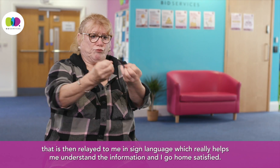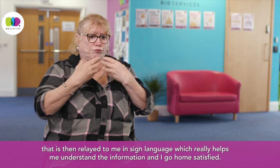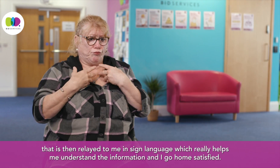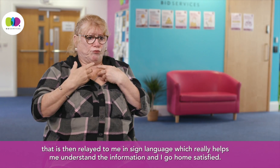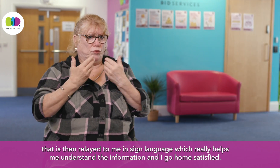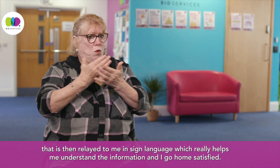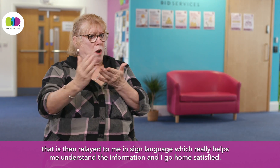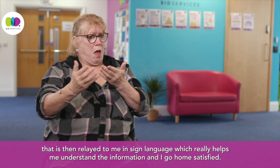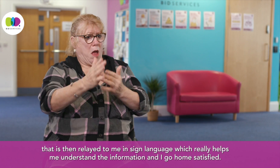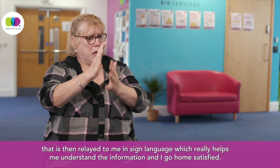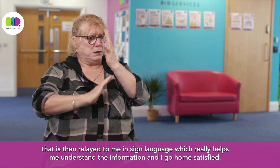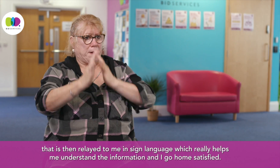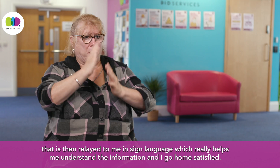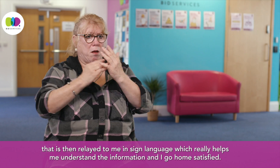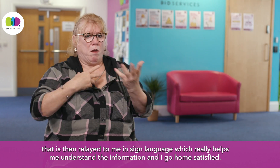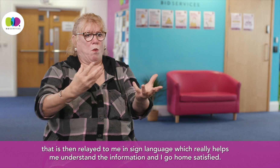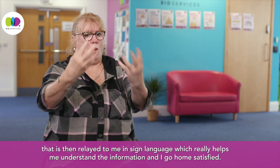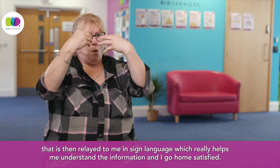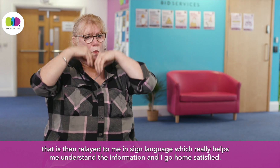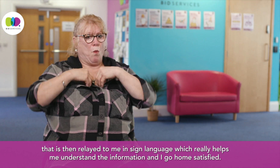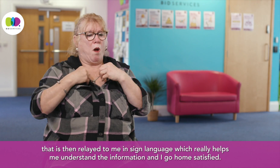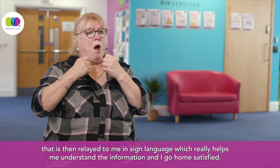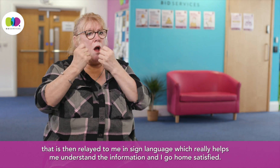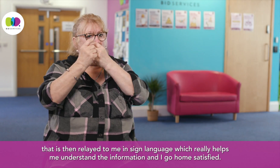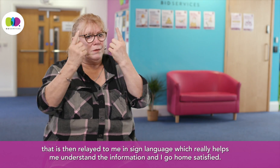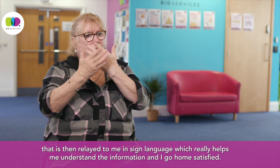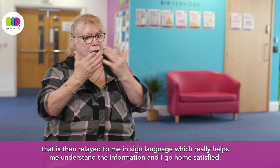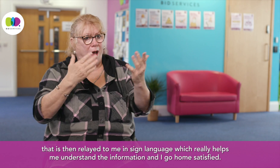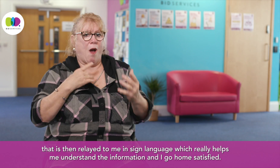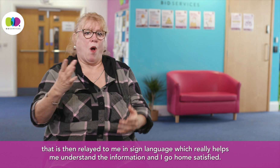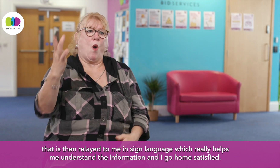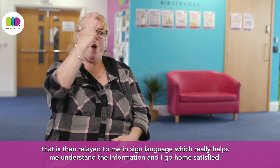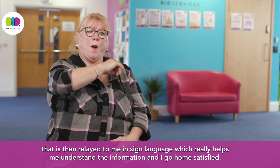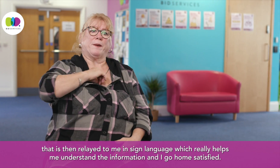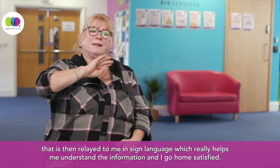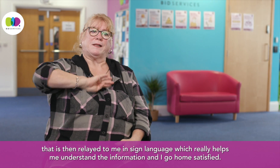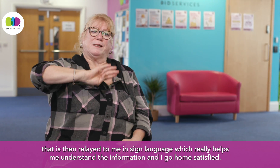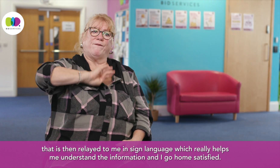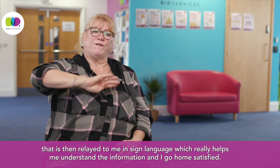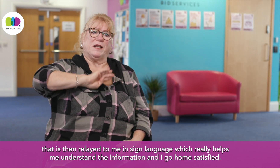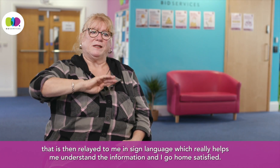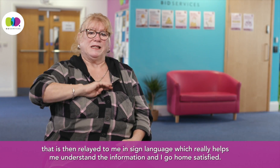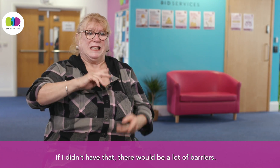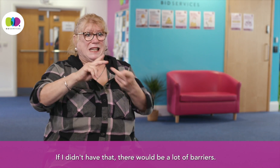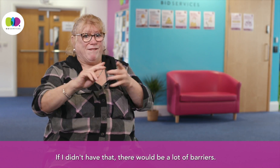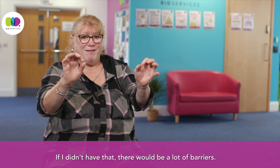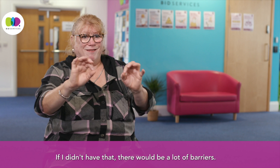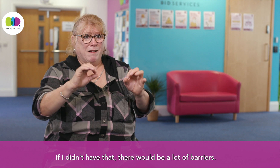is then relayed to me in sign language, which really helps me understand the information and I go home satisfied. If I